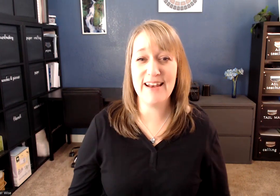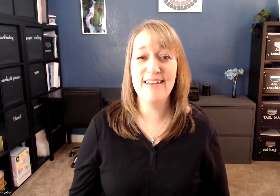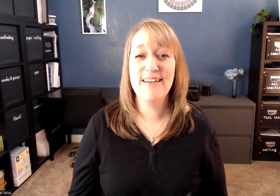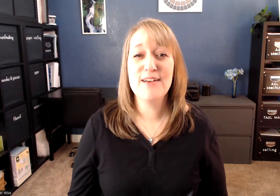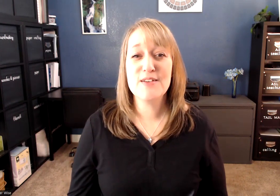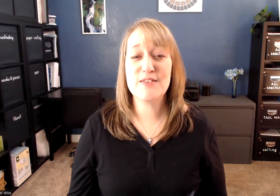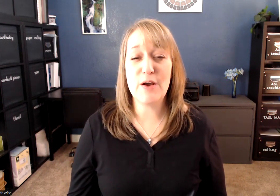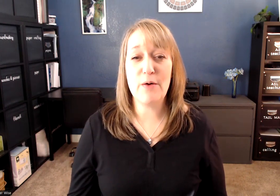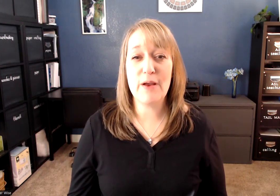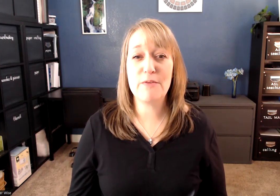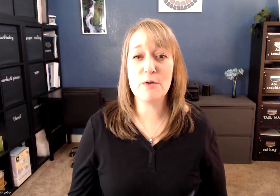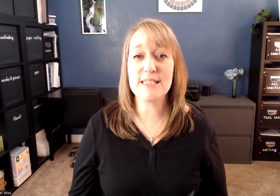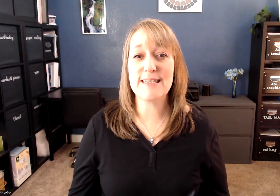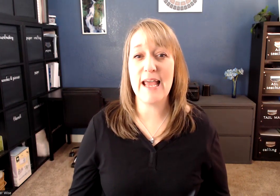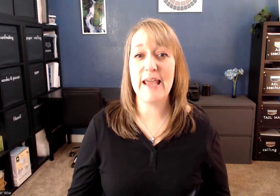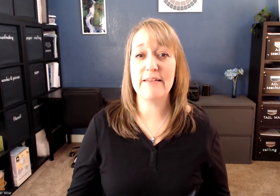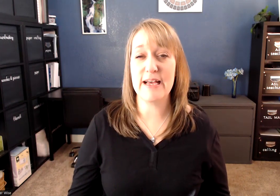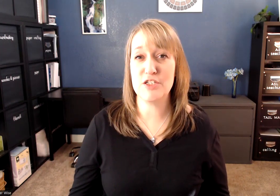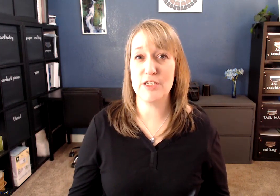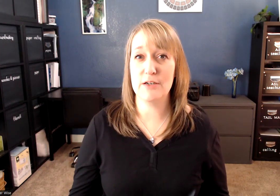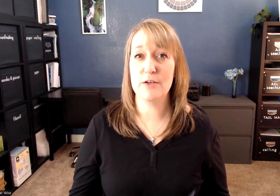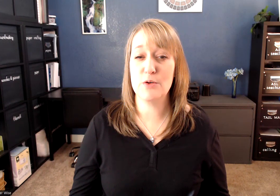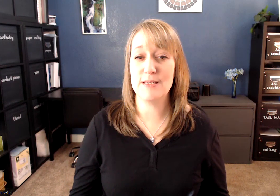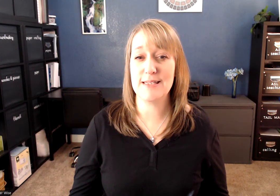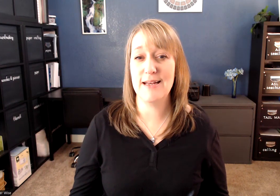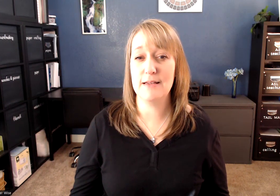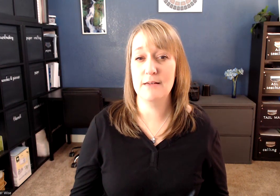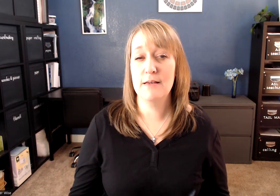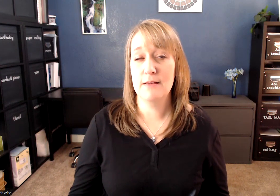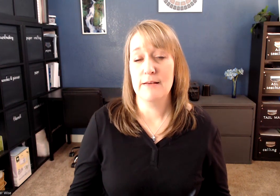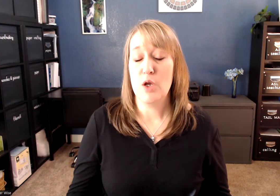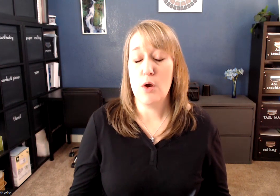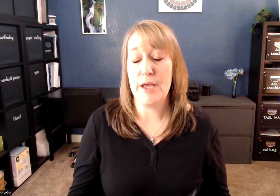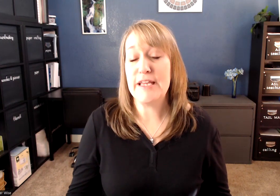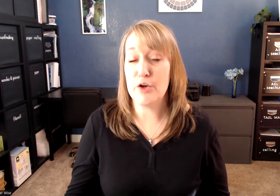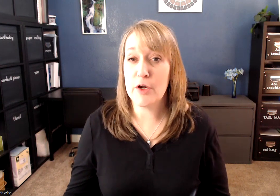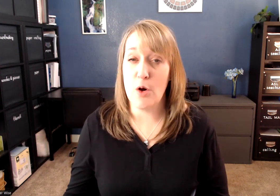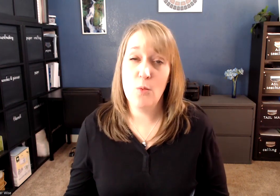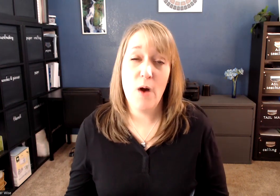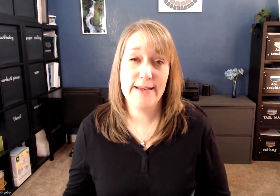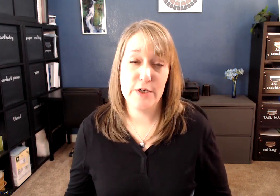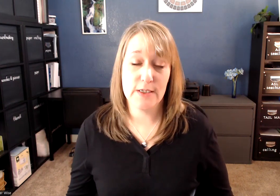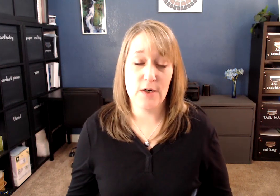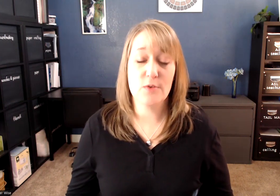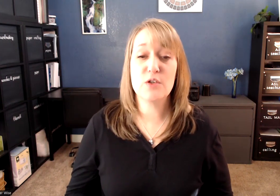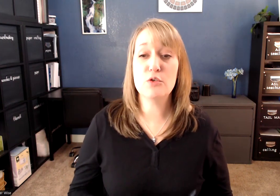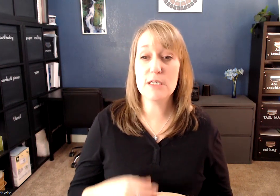sign. So if you were to say last year, you'd be signing a year ago, 1 year ago. So you could